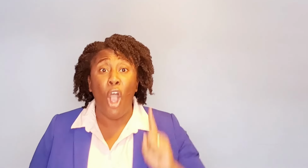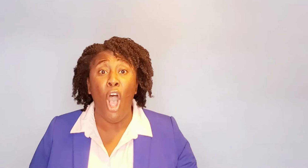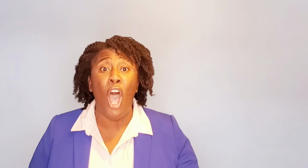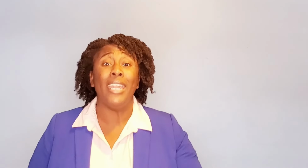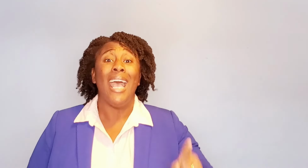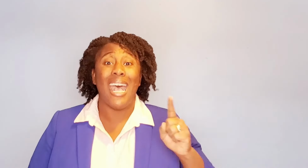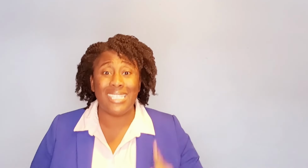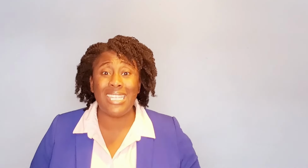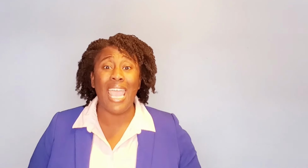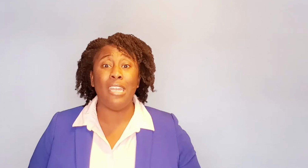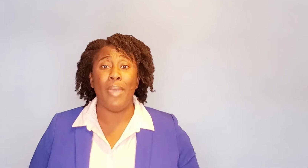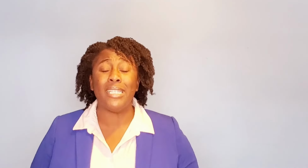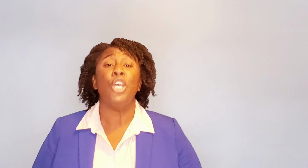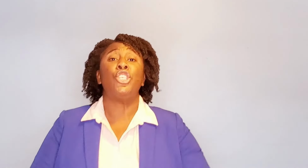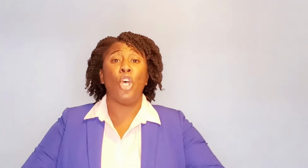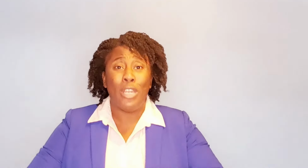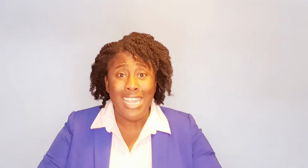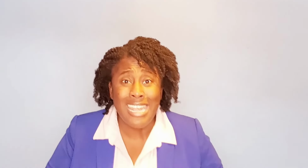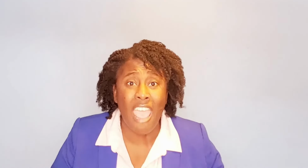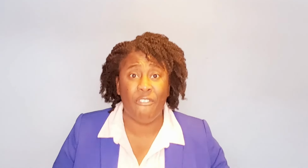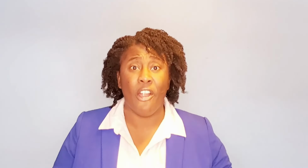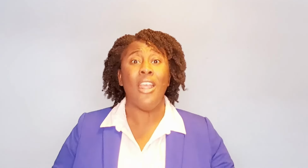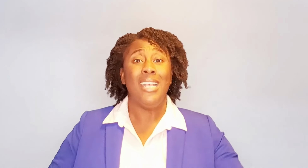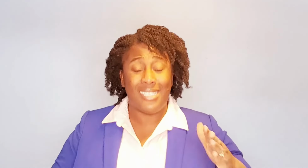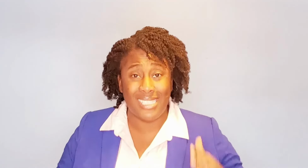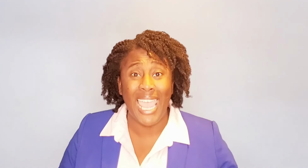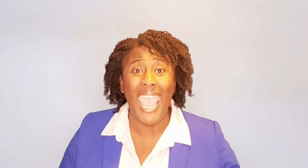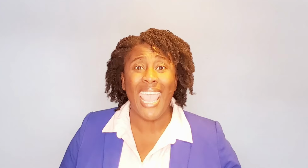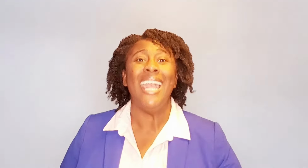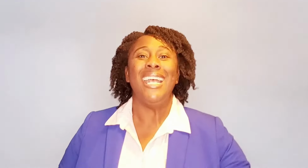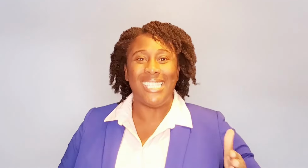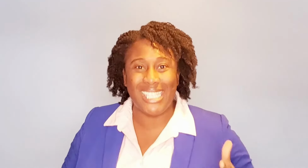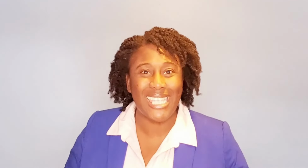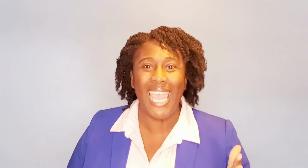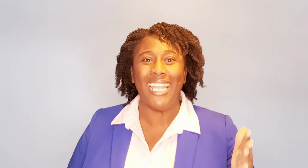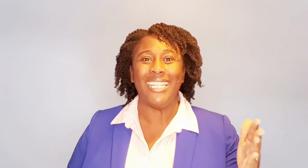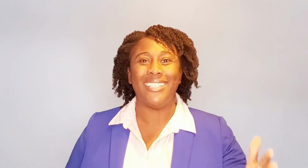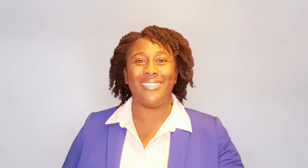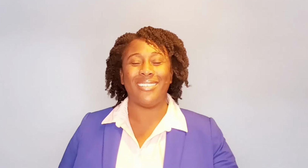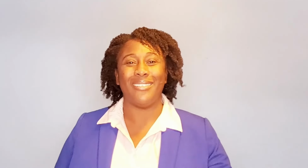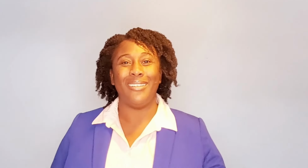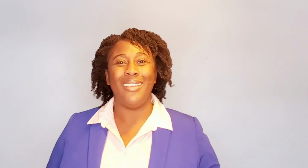on assignment. So never stay silent.